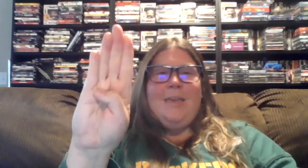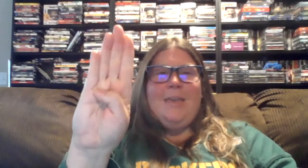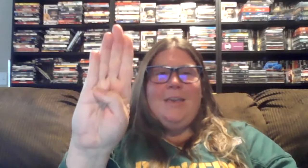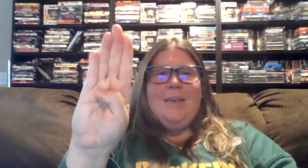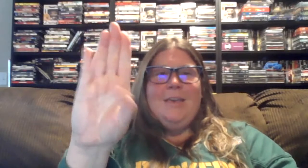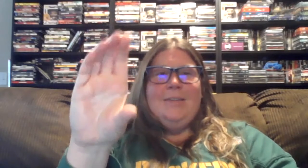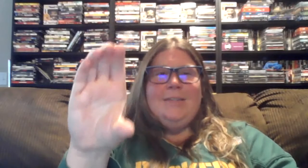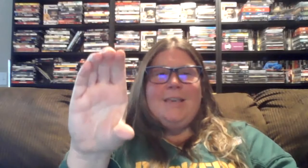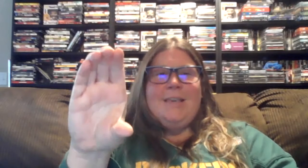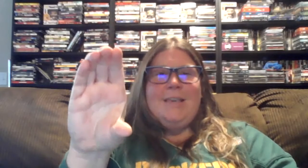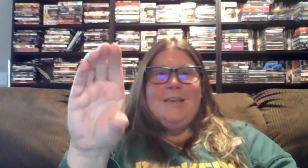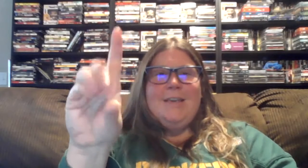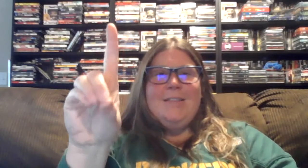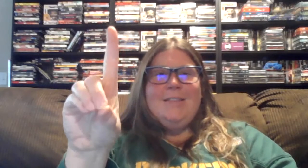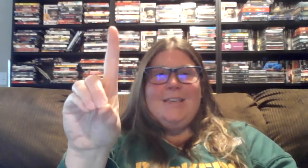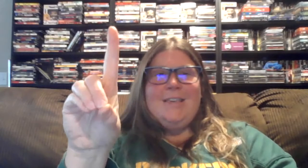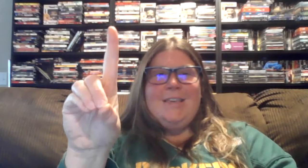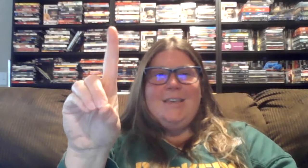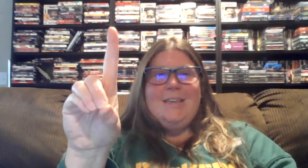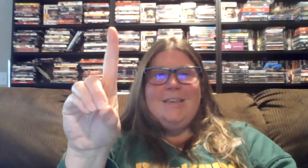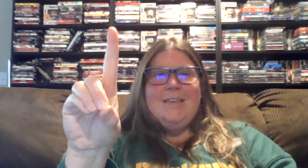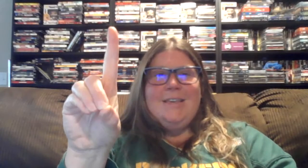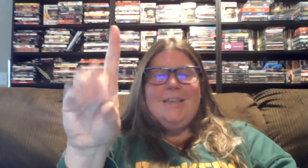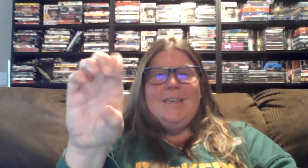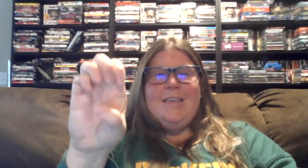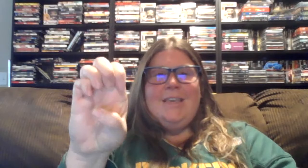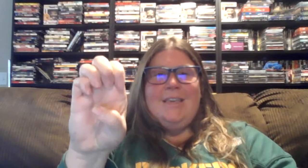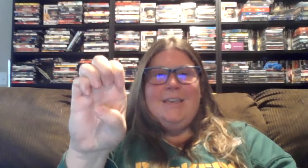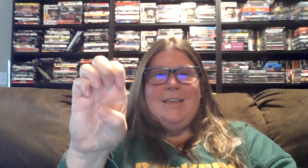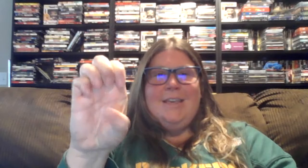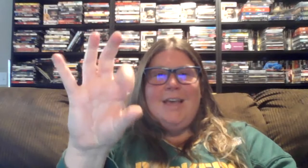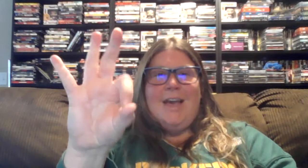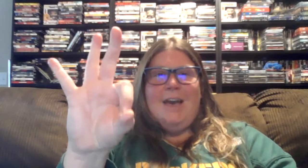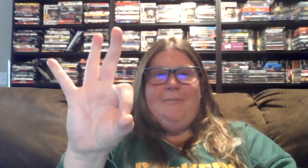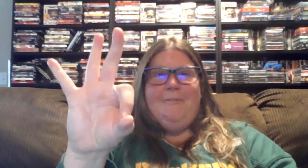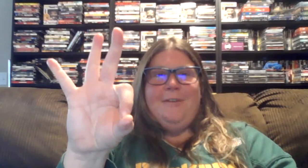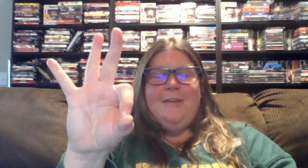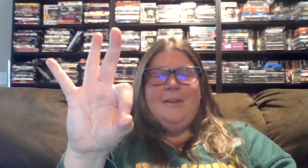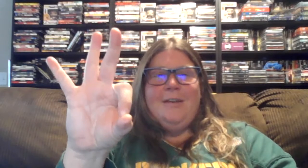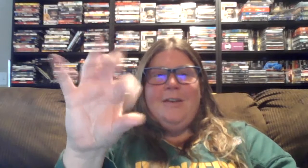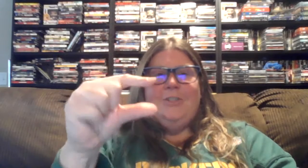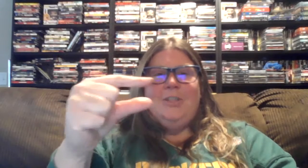B, C, D, E, F,